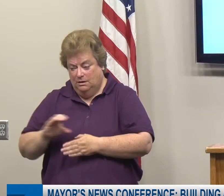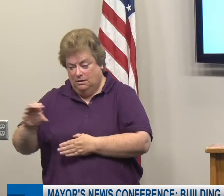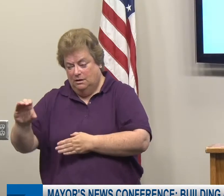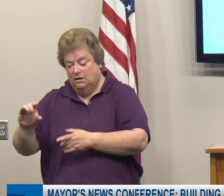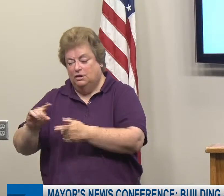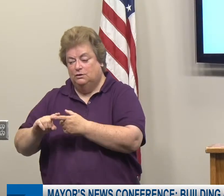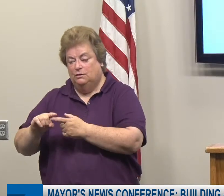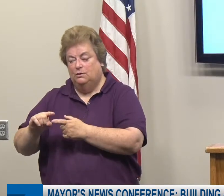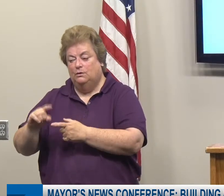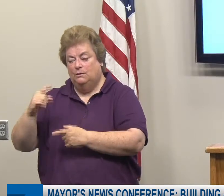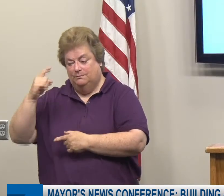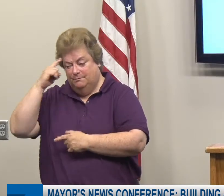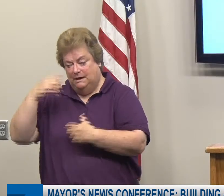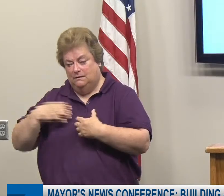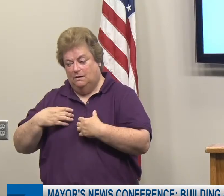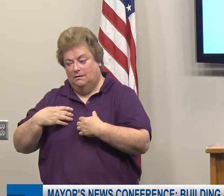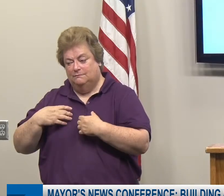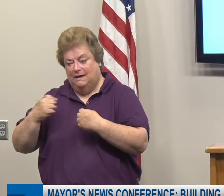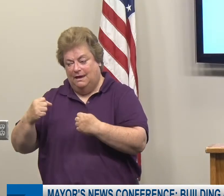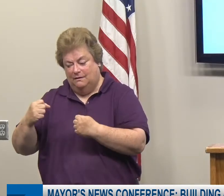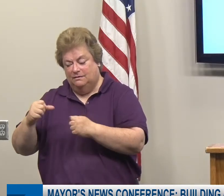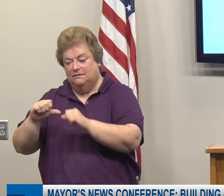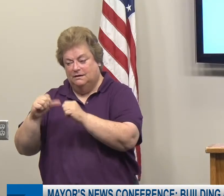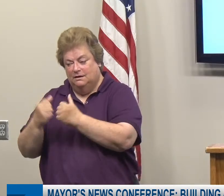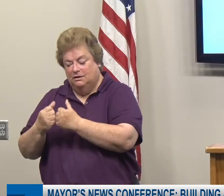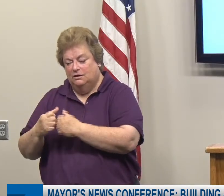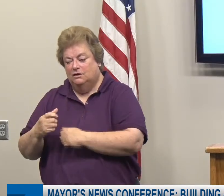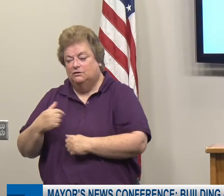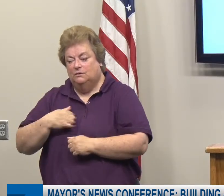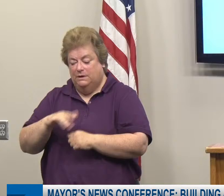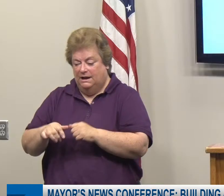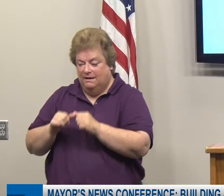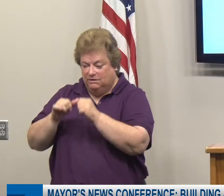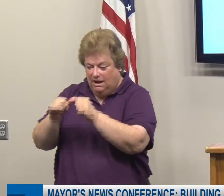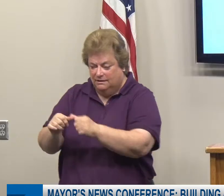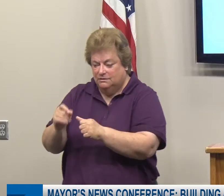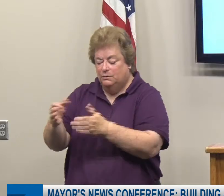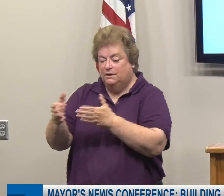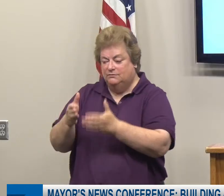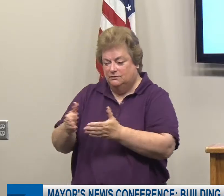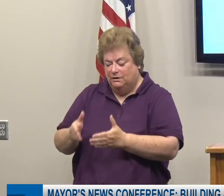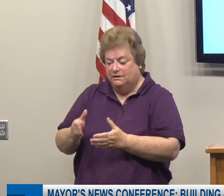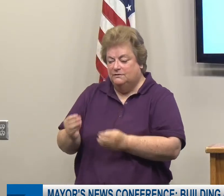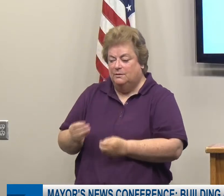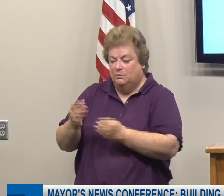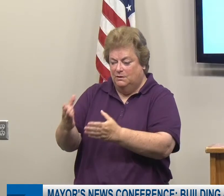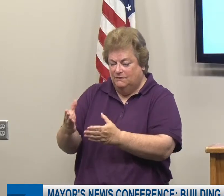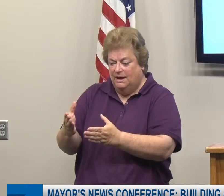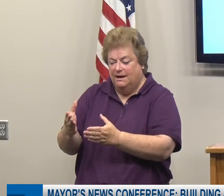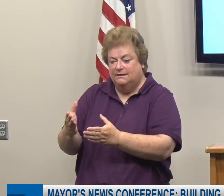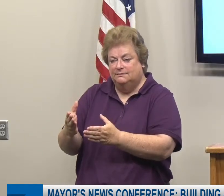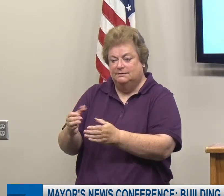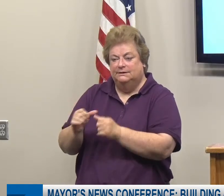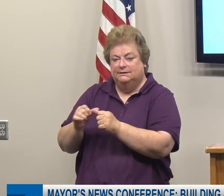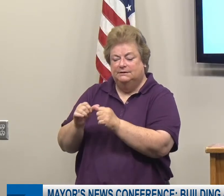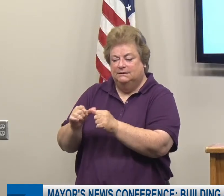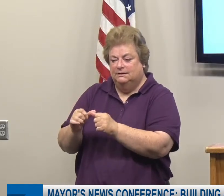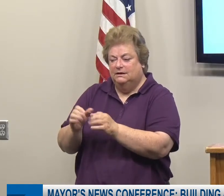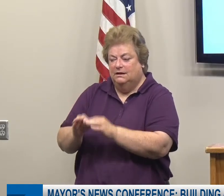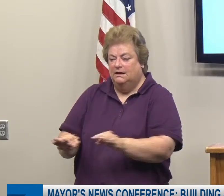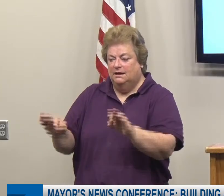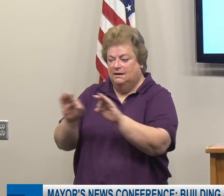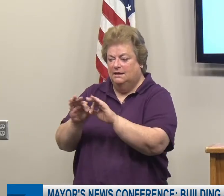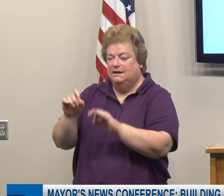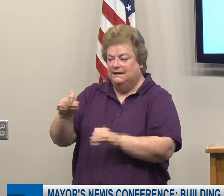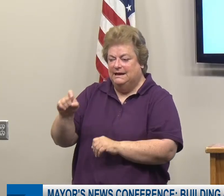towards the MHA. So it can have the continuity of services and continue to provide that critical